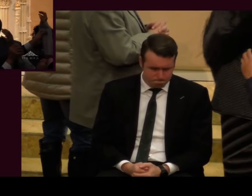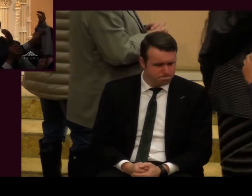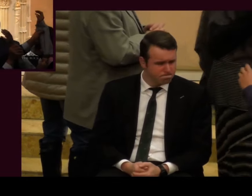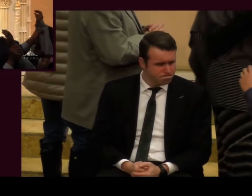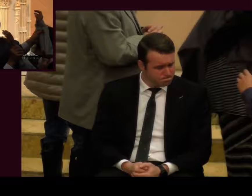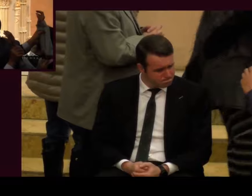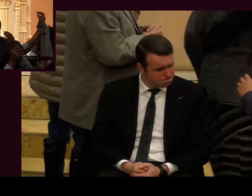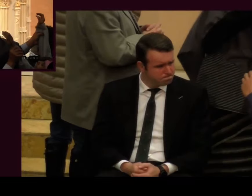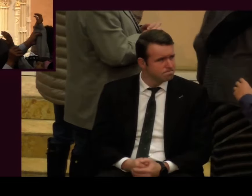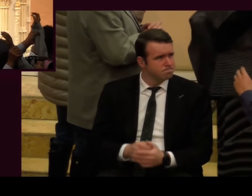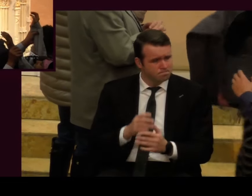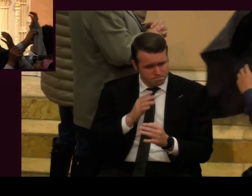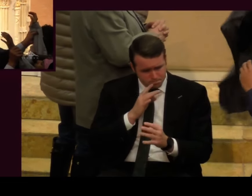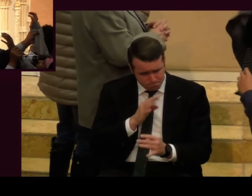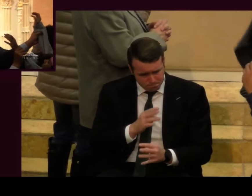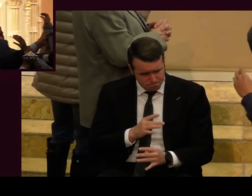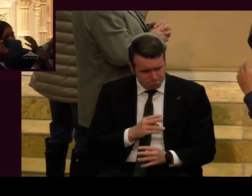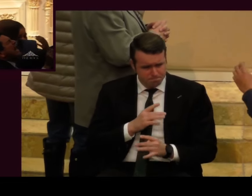Yes.